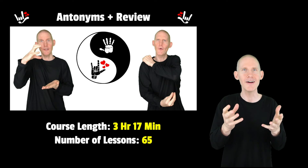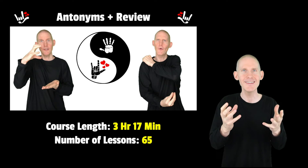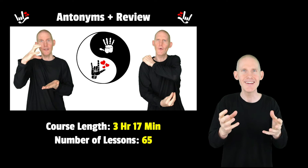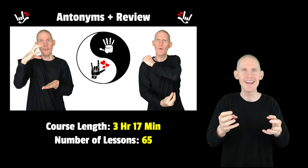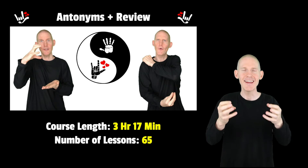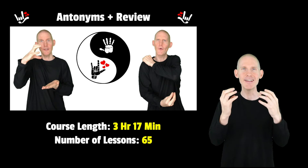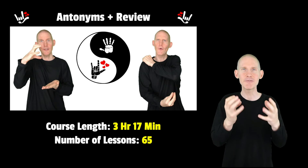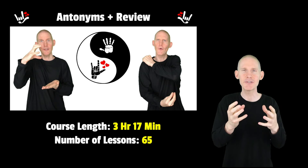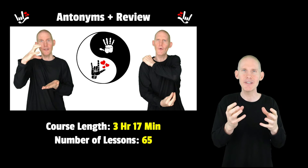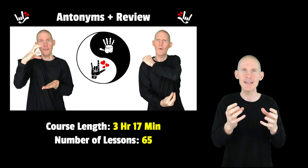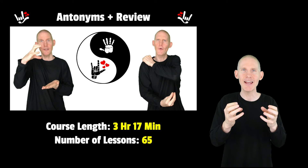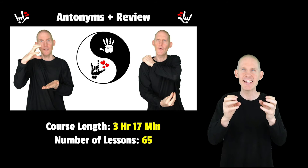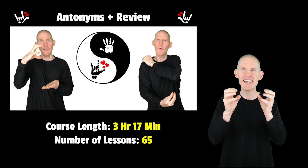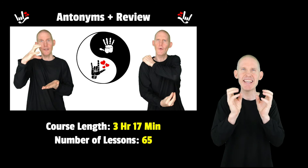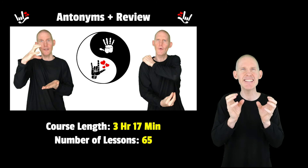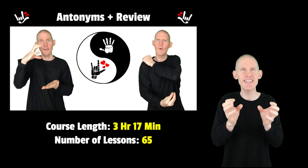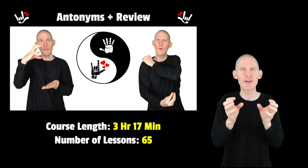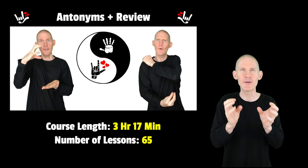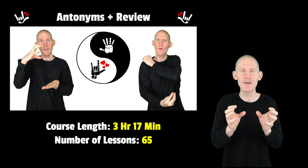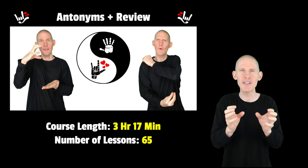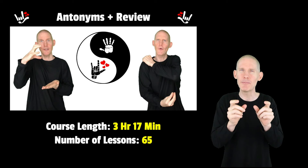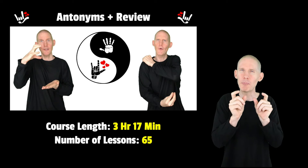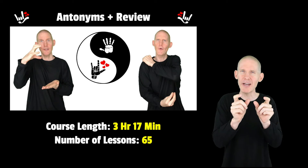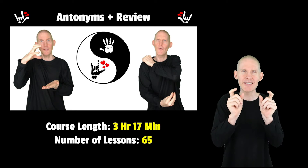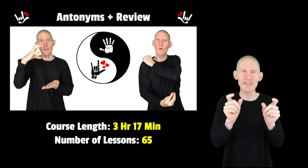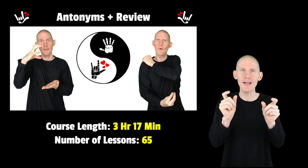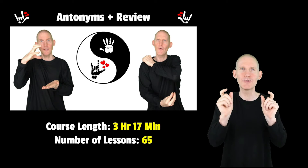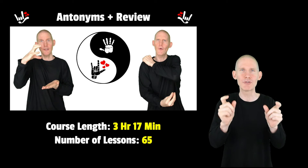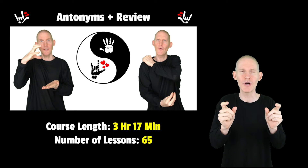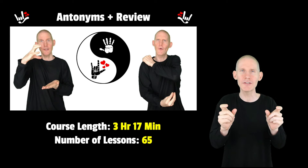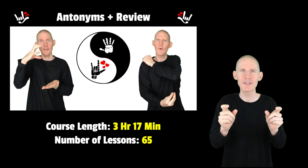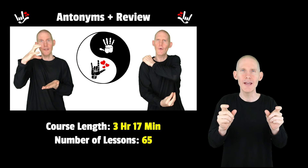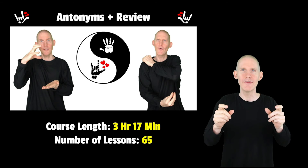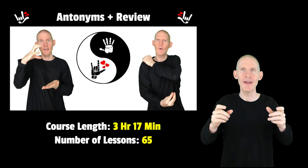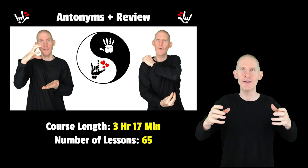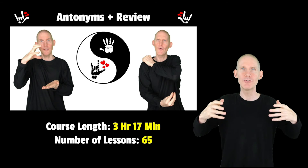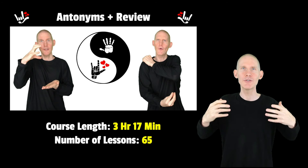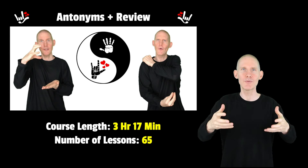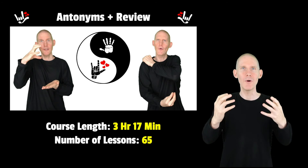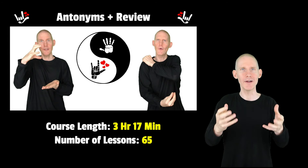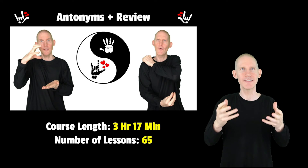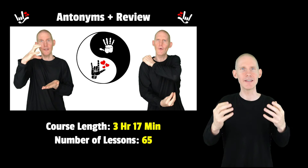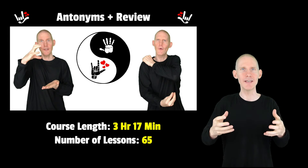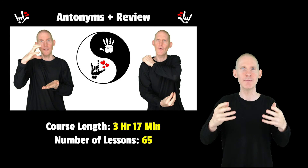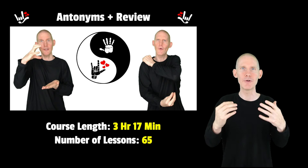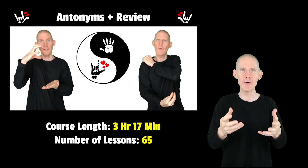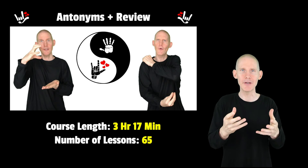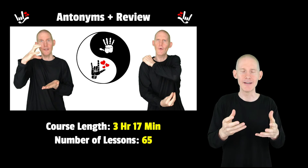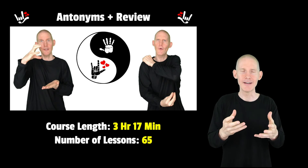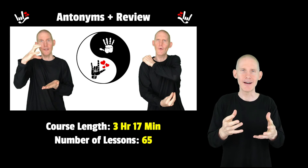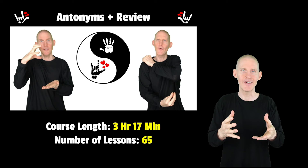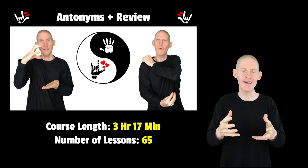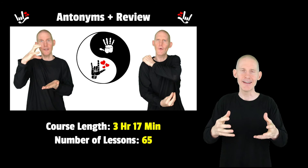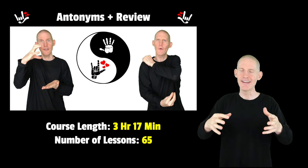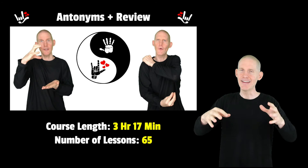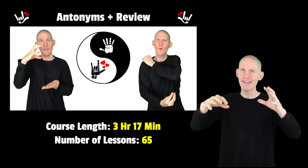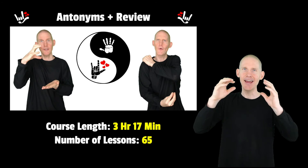fun, interesting, and easy to learn in bite-sized chunks that you just want to keep going, all right? That